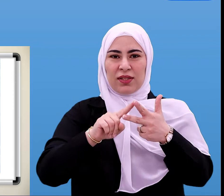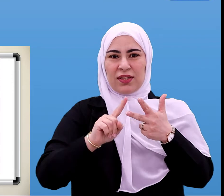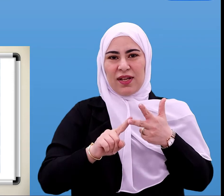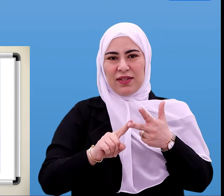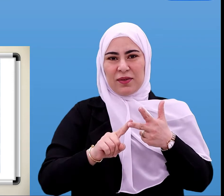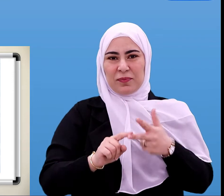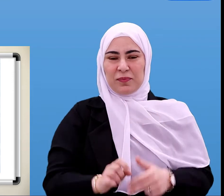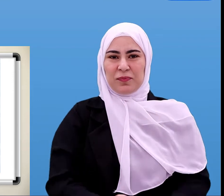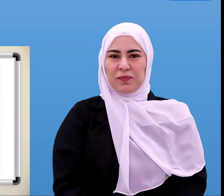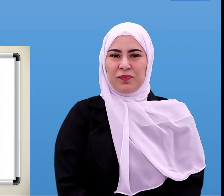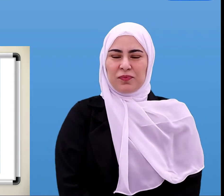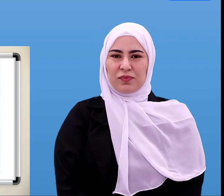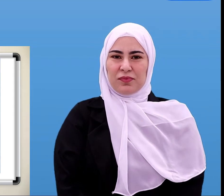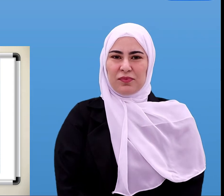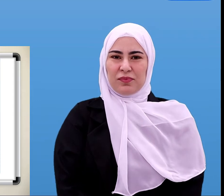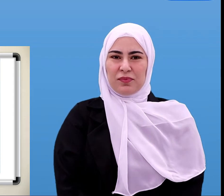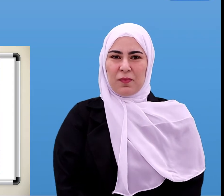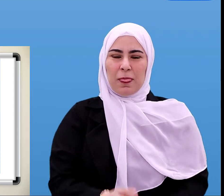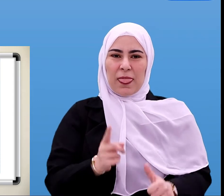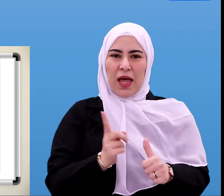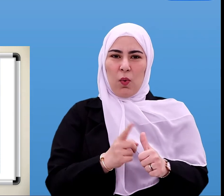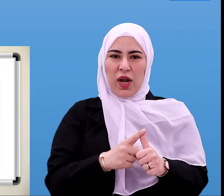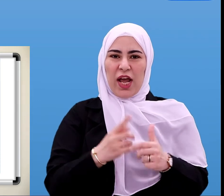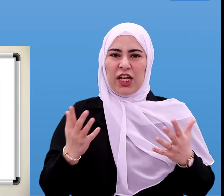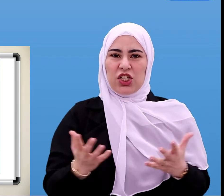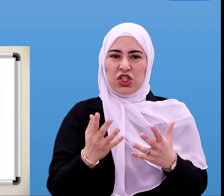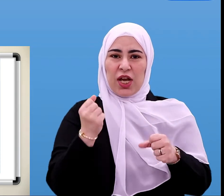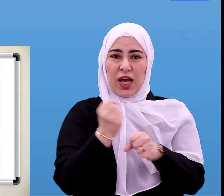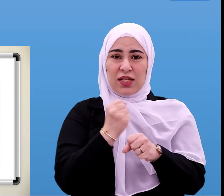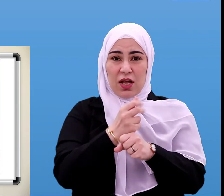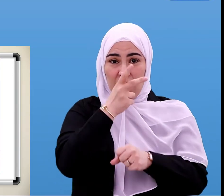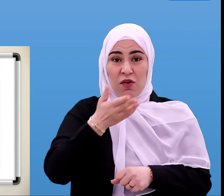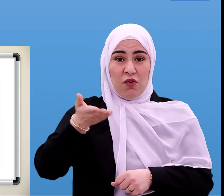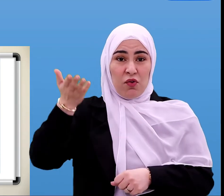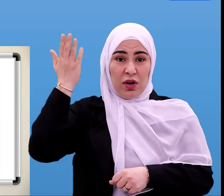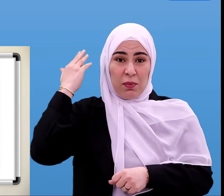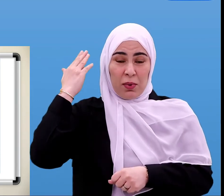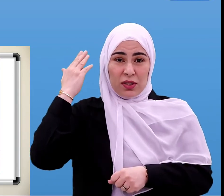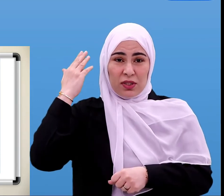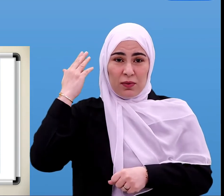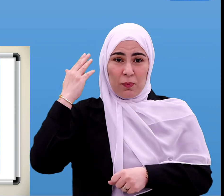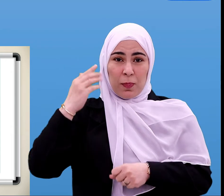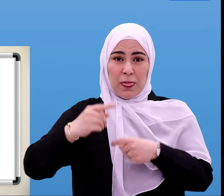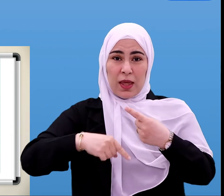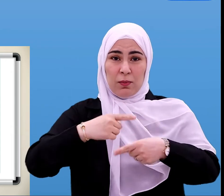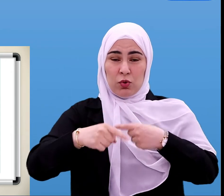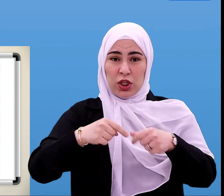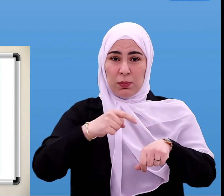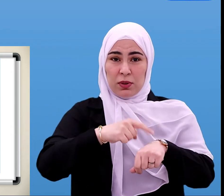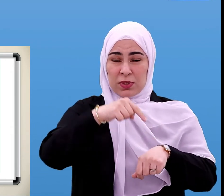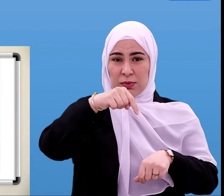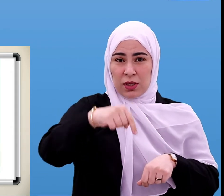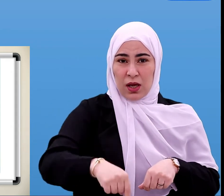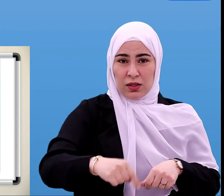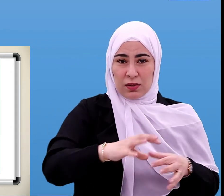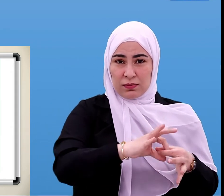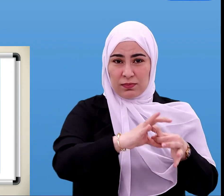it. If something happened in the past and has a connection to the present, we use the